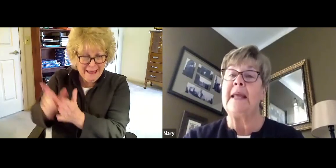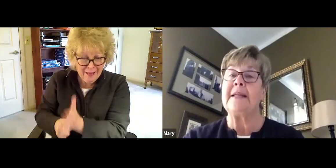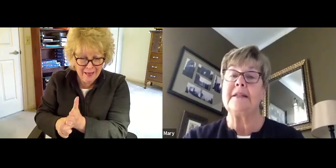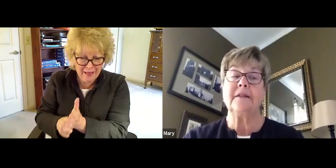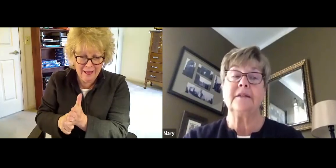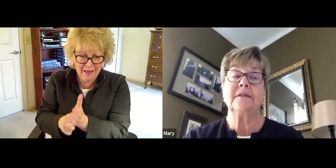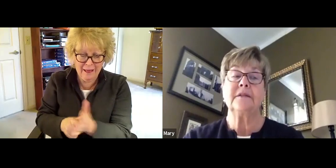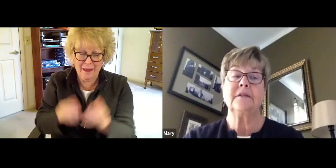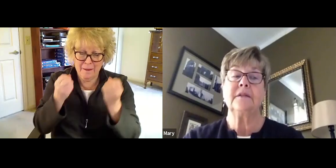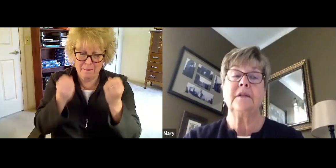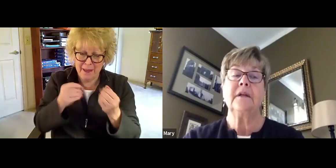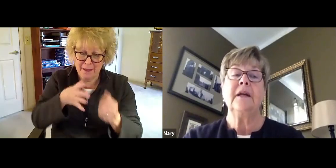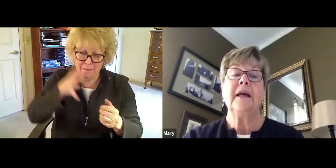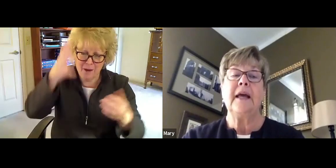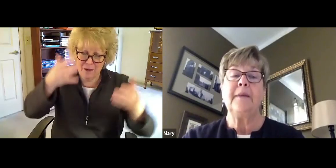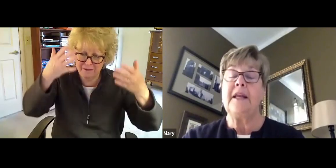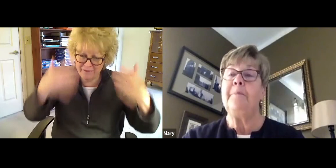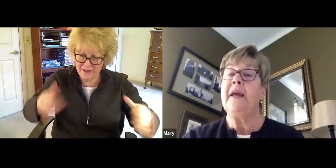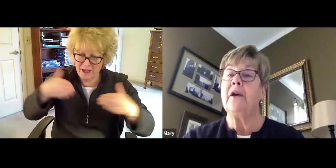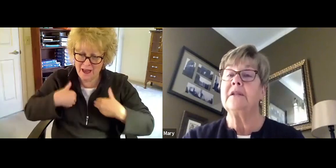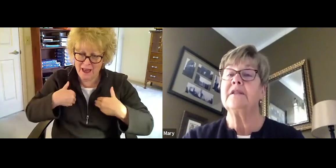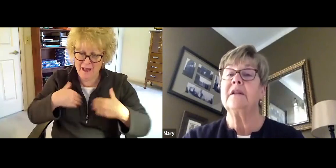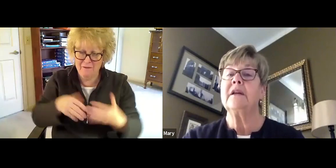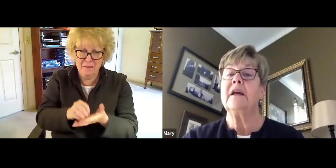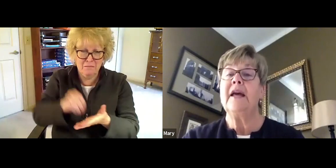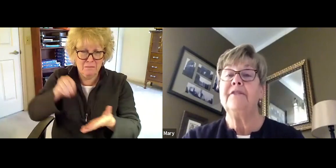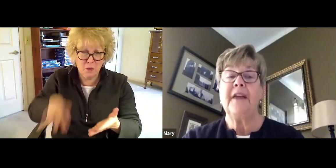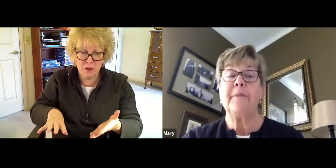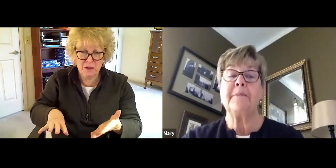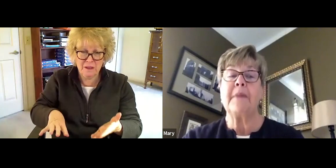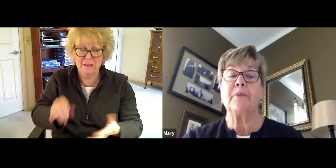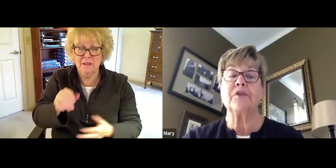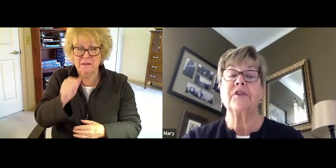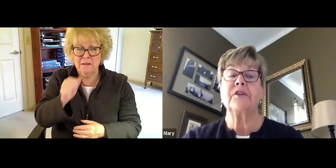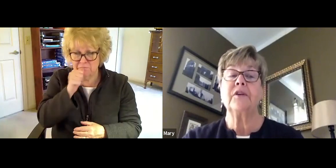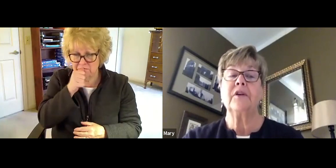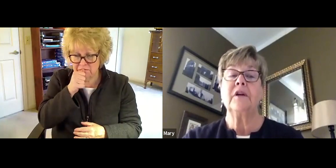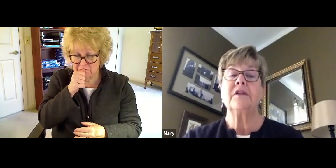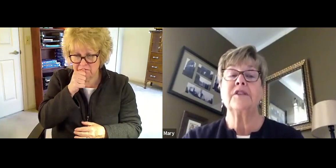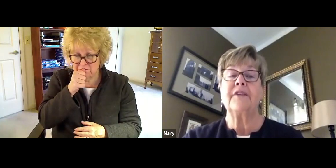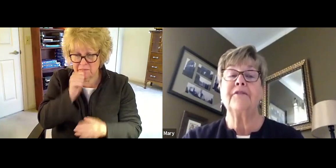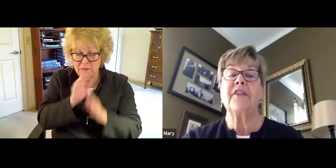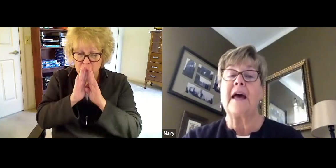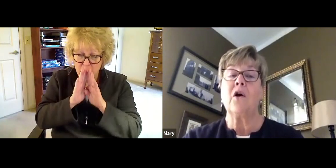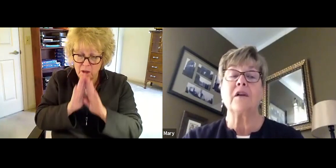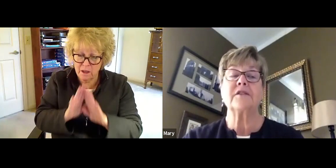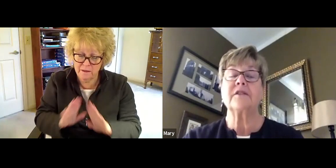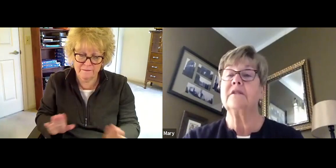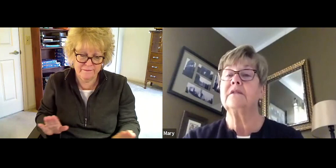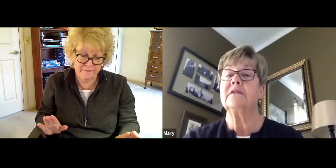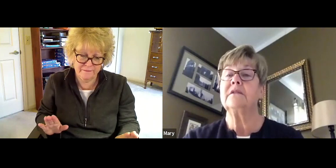been ended, and many parents and family members suffer that